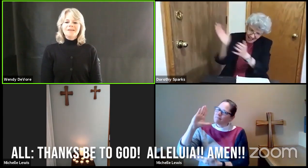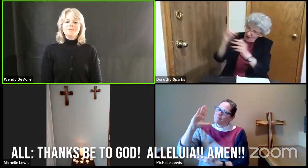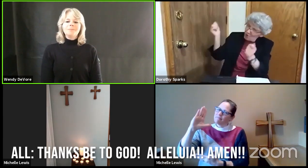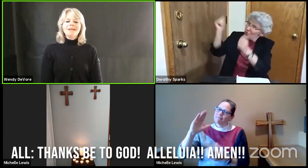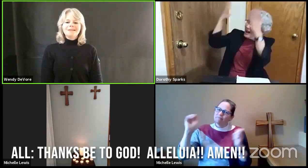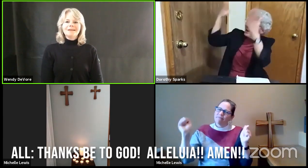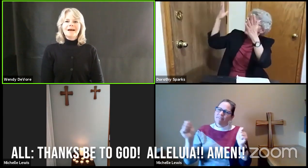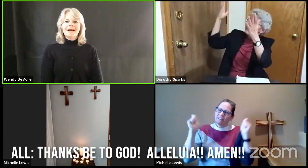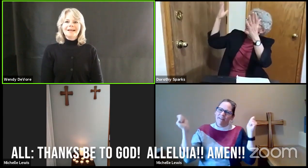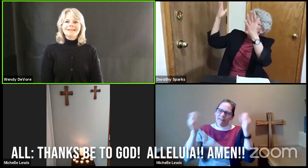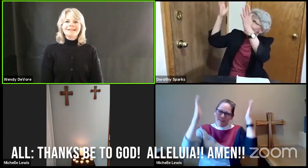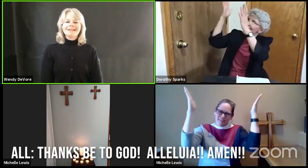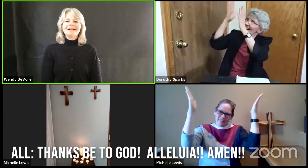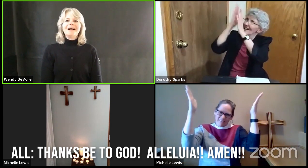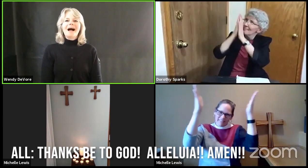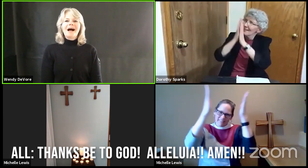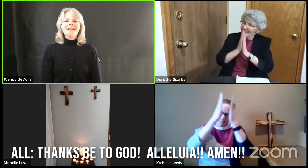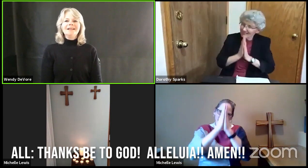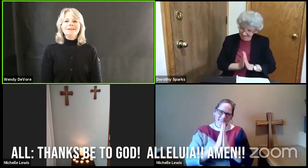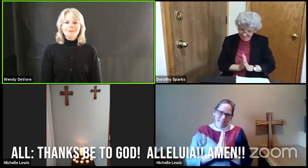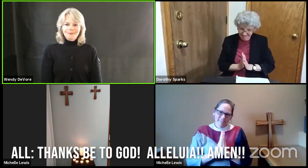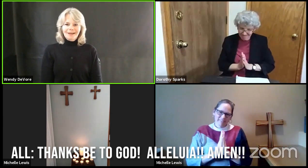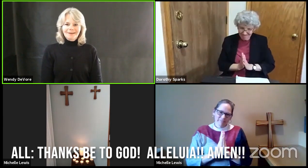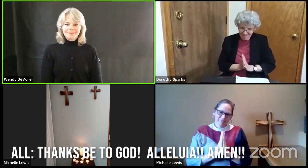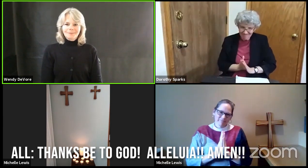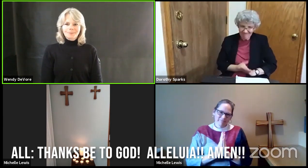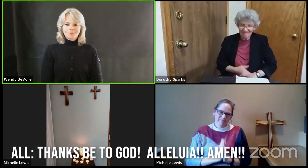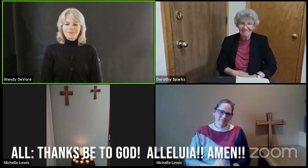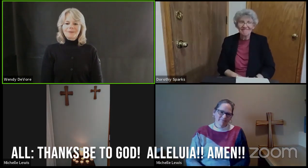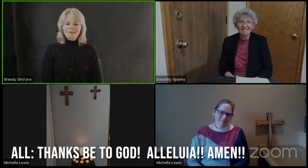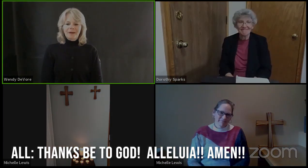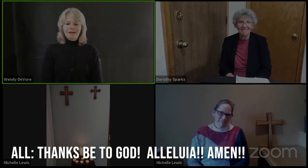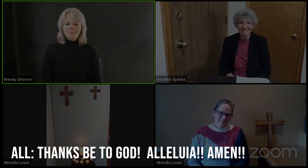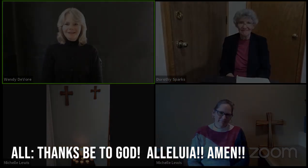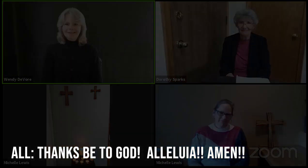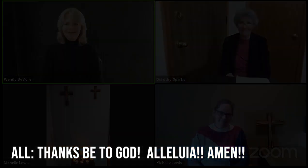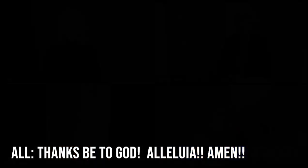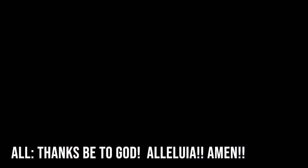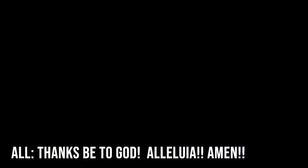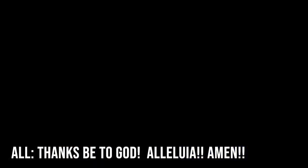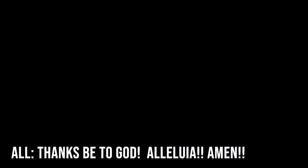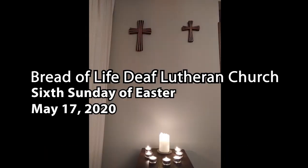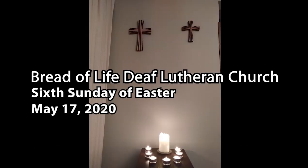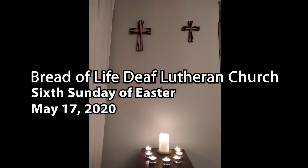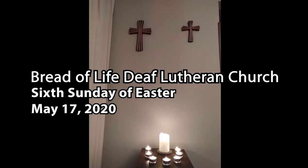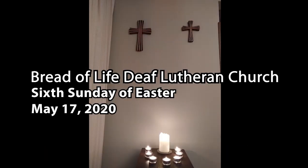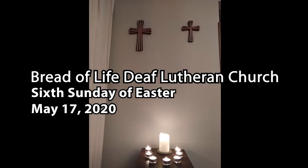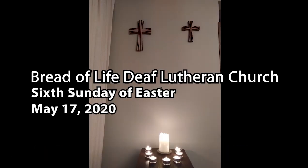Thanks be to God. Alleluia. Amen.